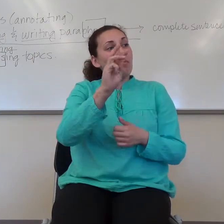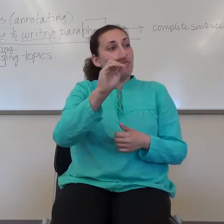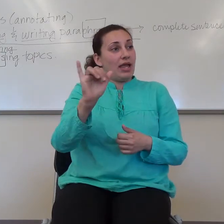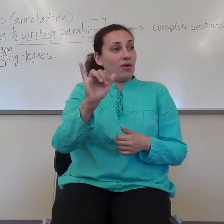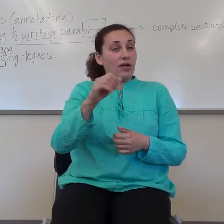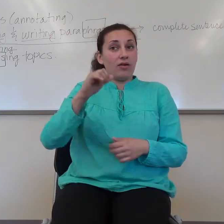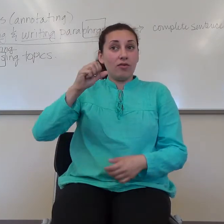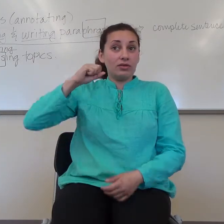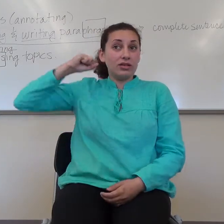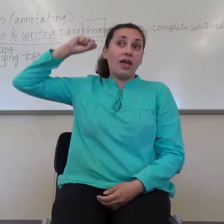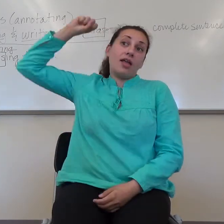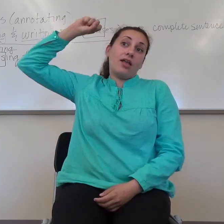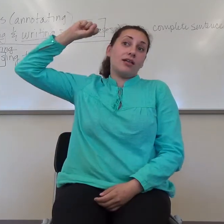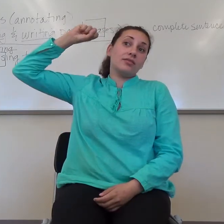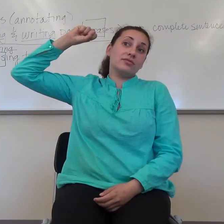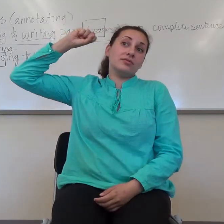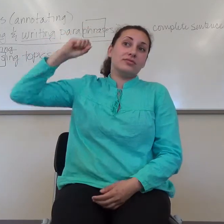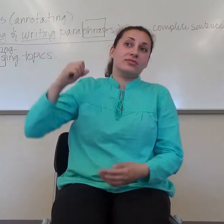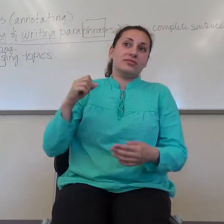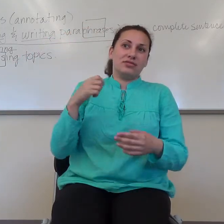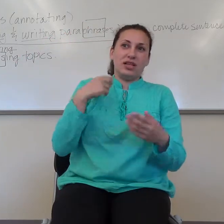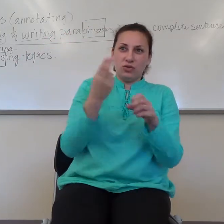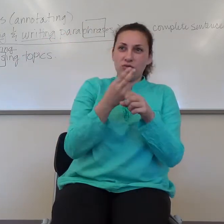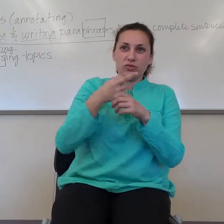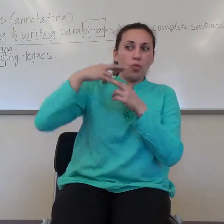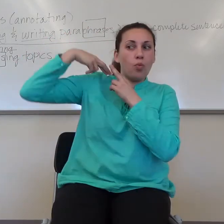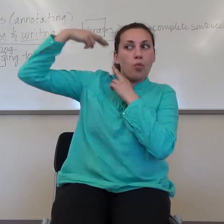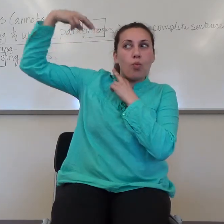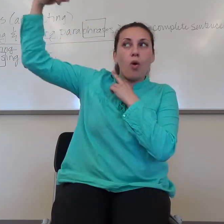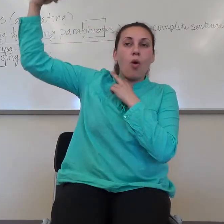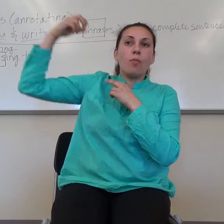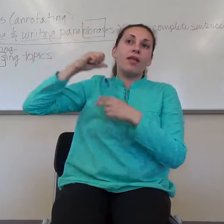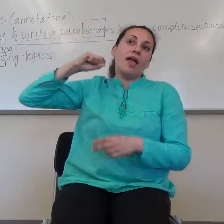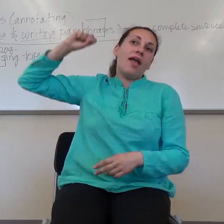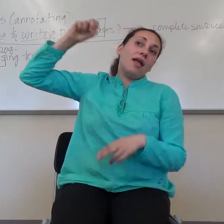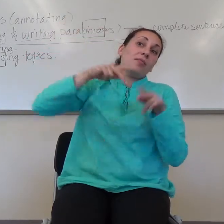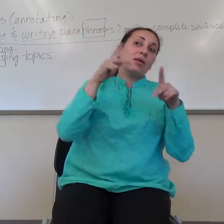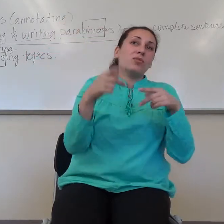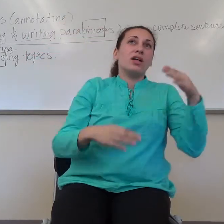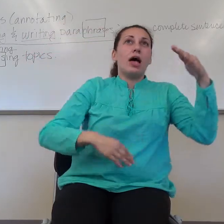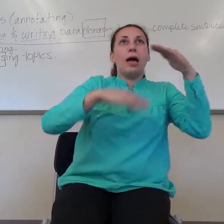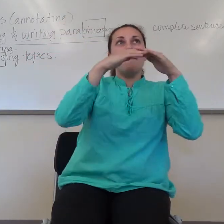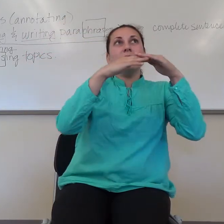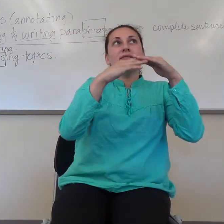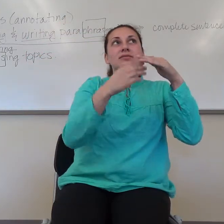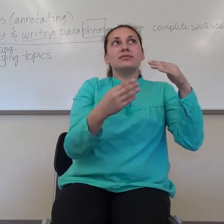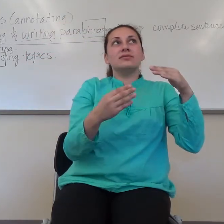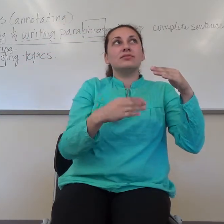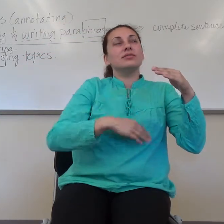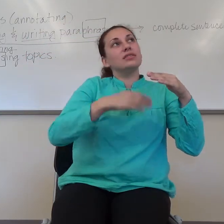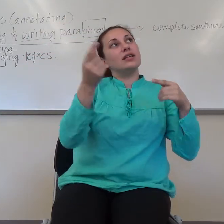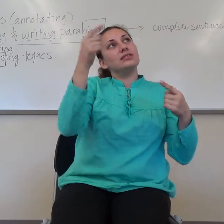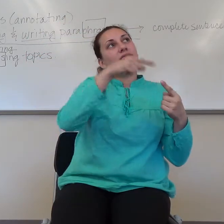1887. That was the only way they had to put people to death for murder.